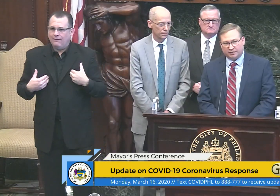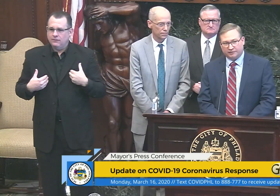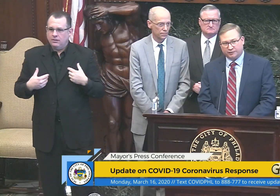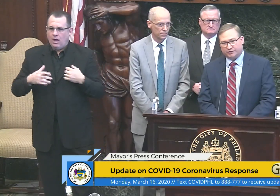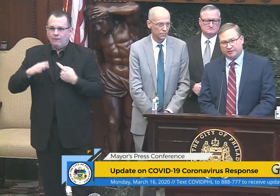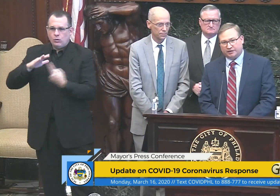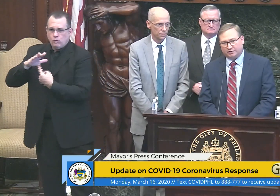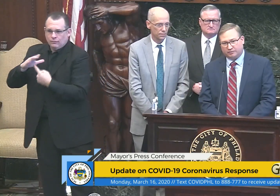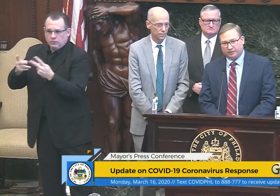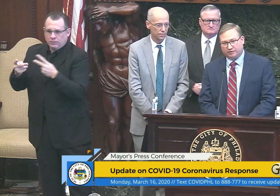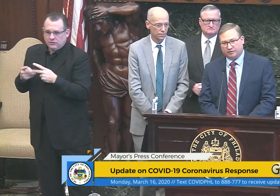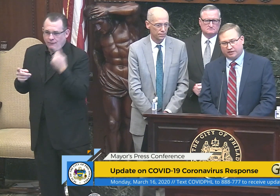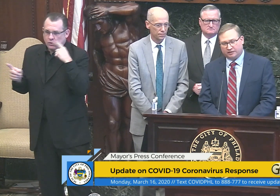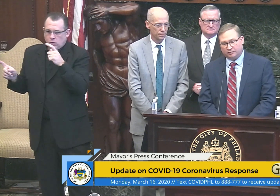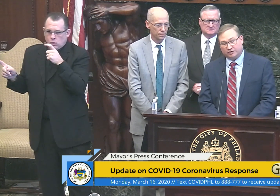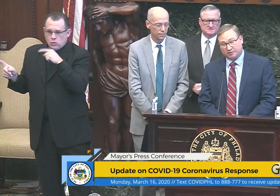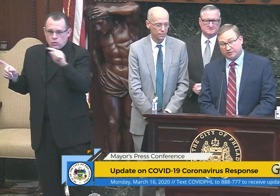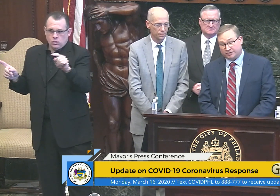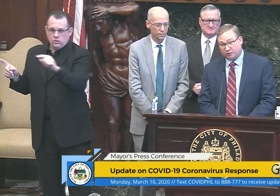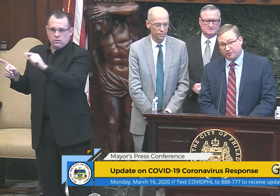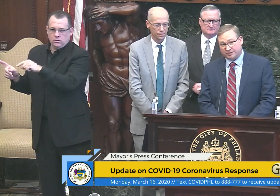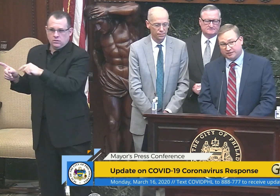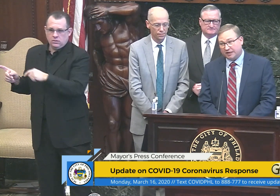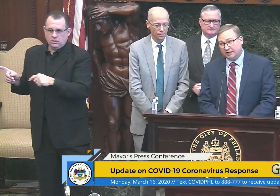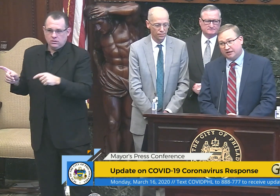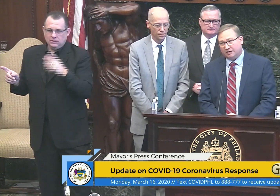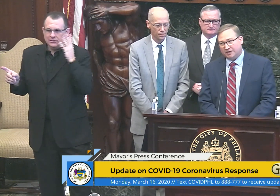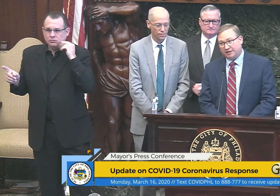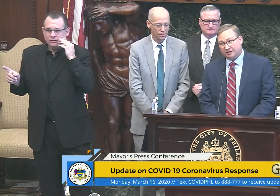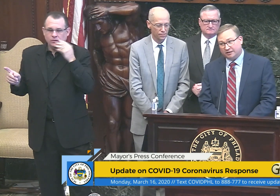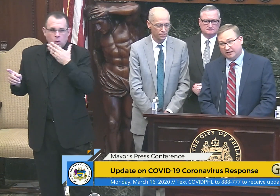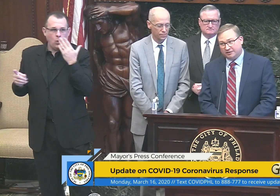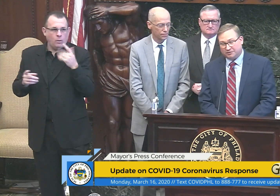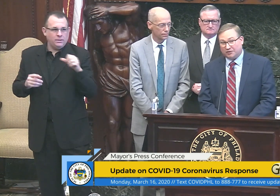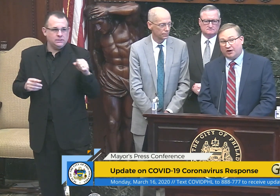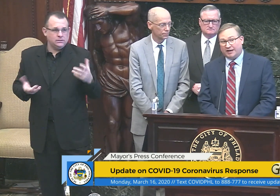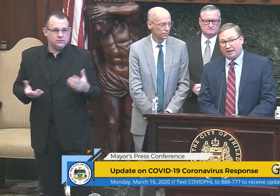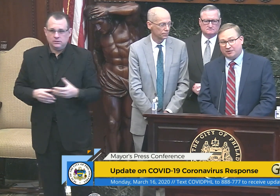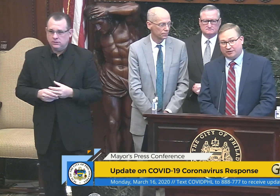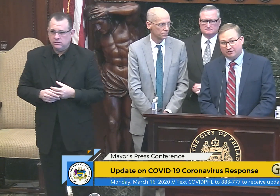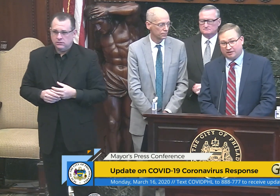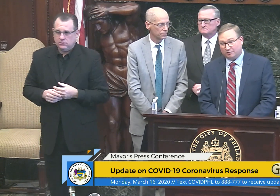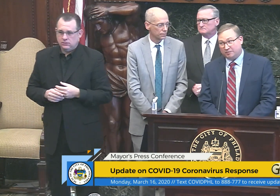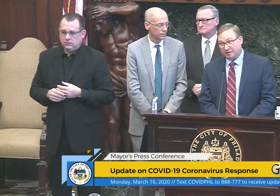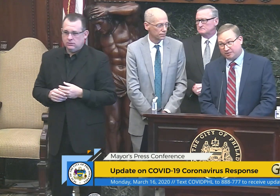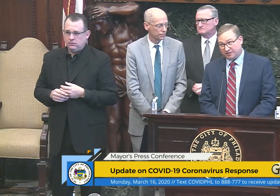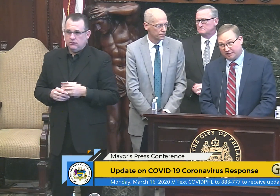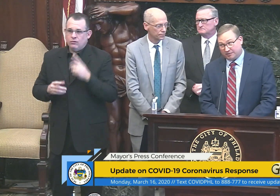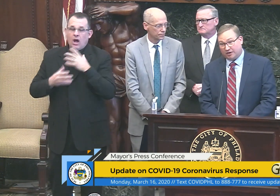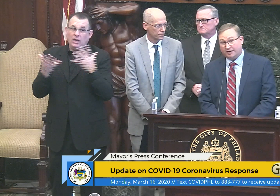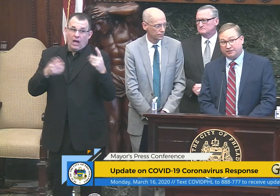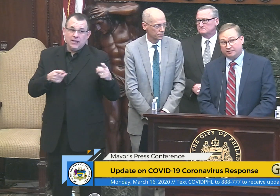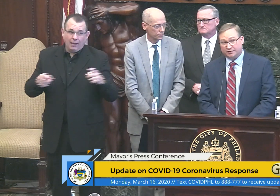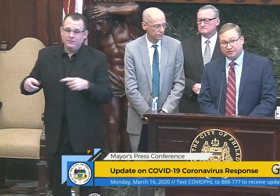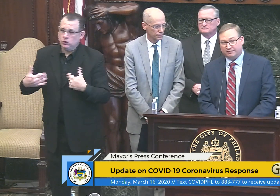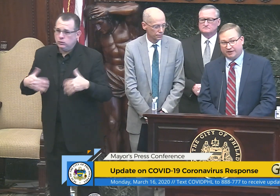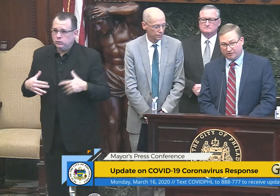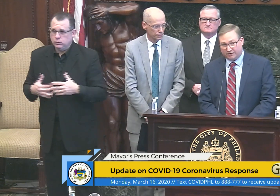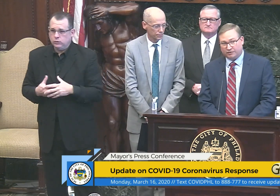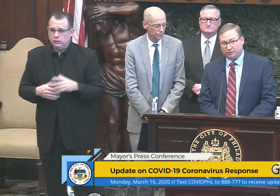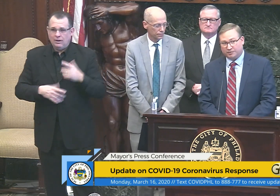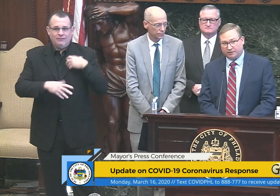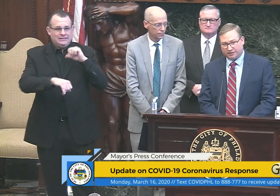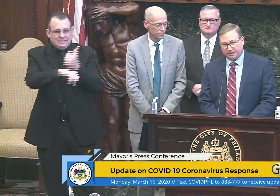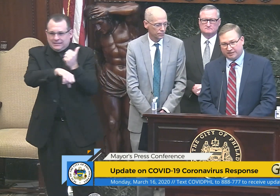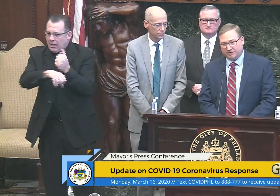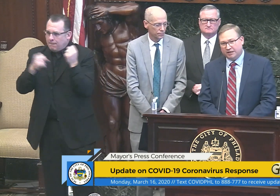those individuals who are experiencing homelessness. Again, there's a lot happening. We've been able to stand up a lot of services in a very,